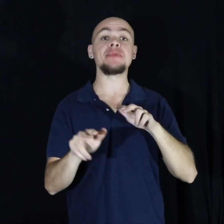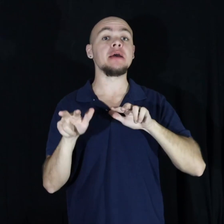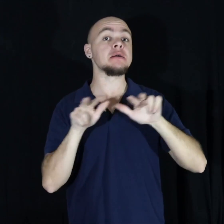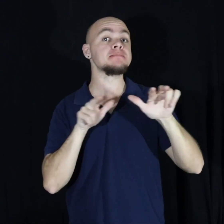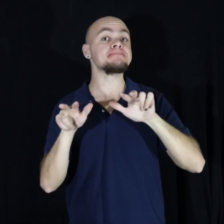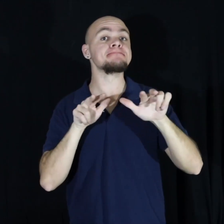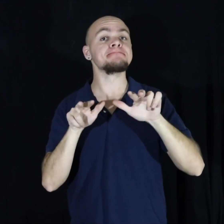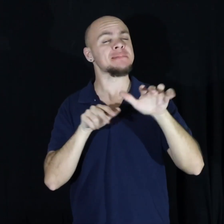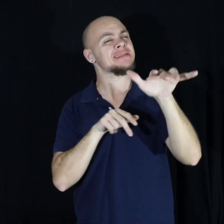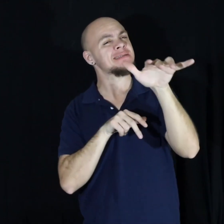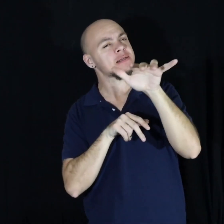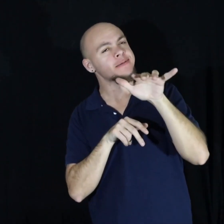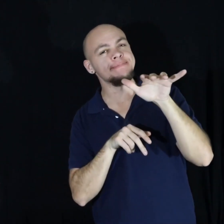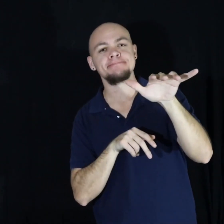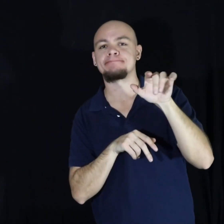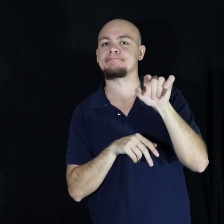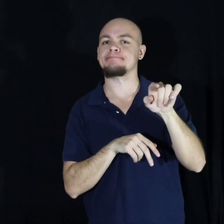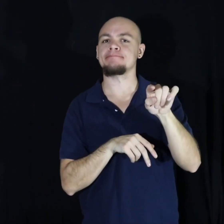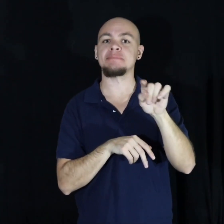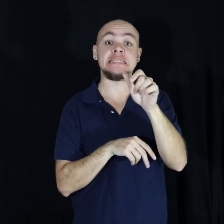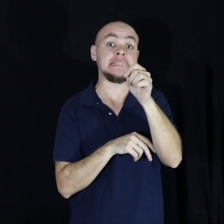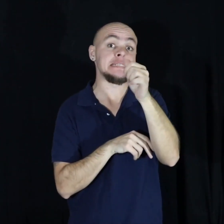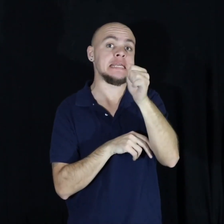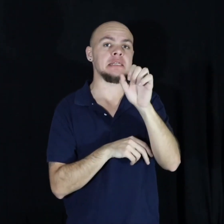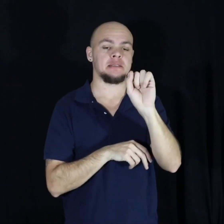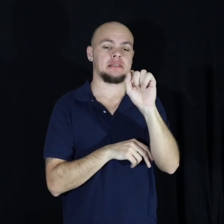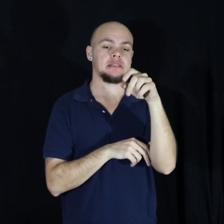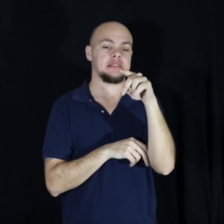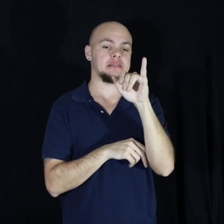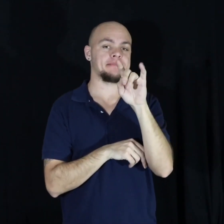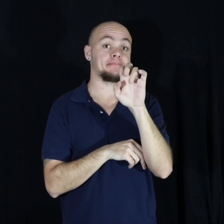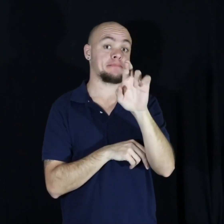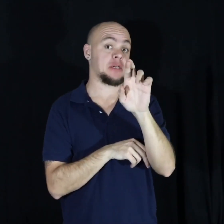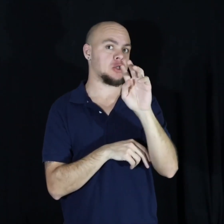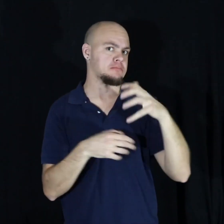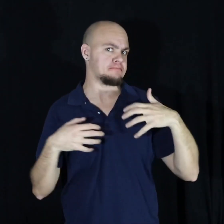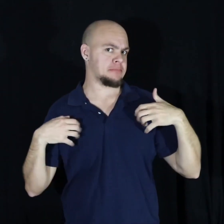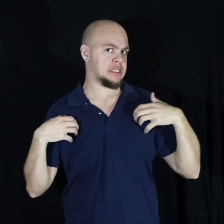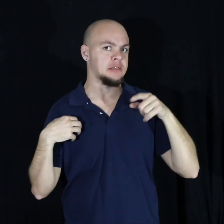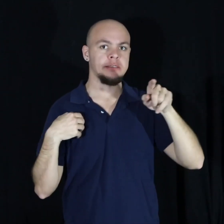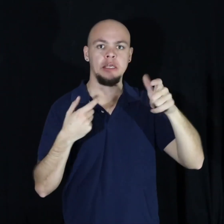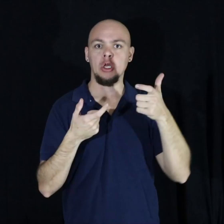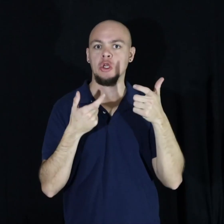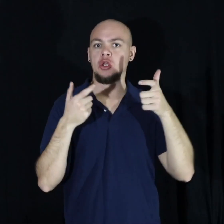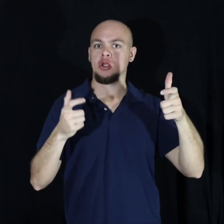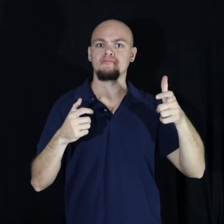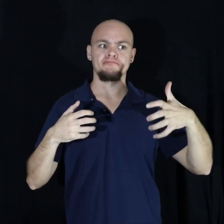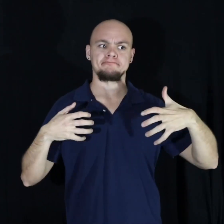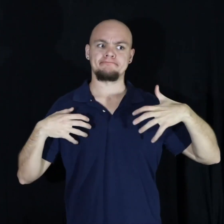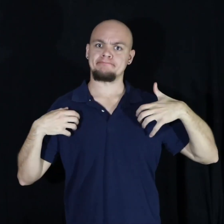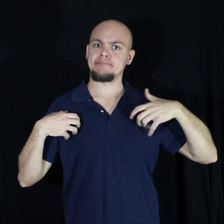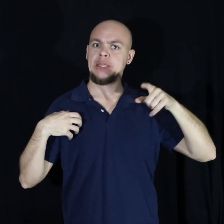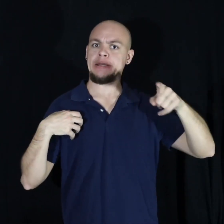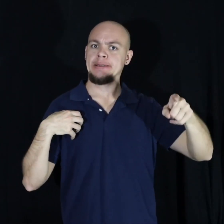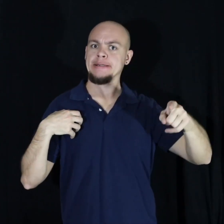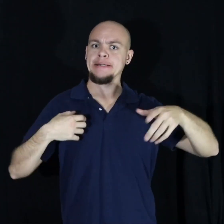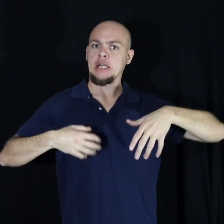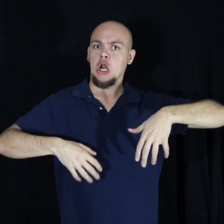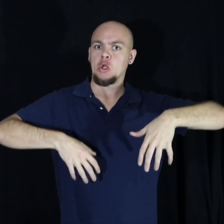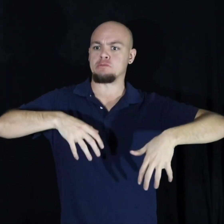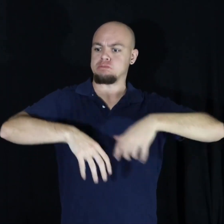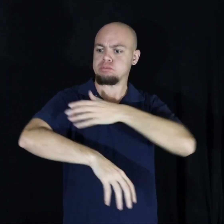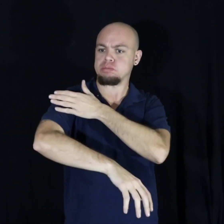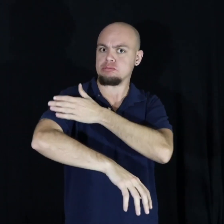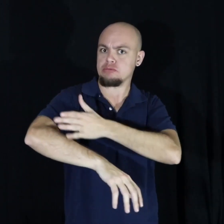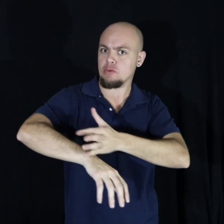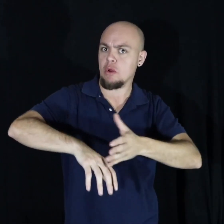came across an area with about 10 spider monkeys. Spider monkeys are large New World primates with long limbs and a